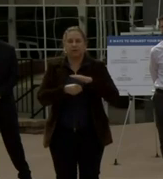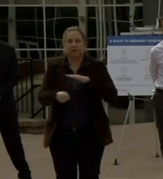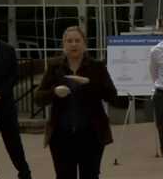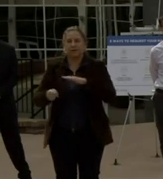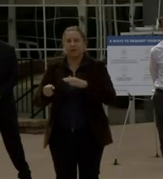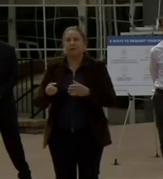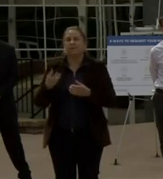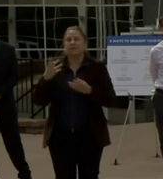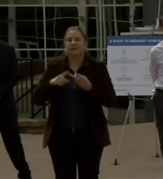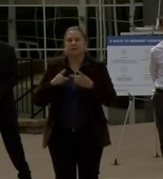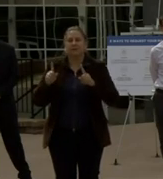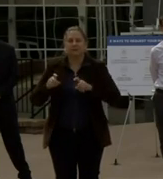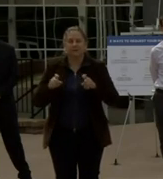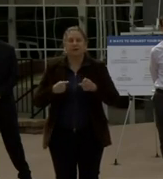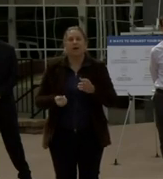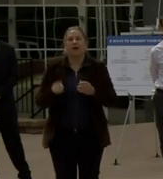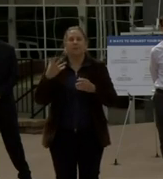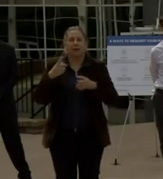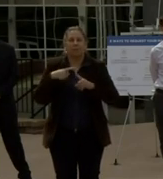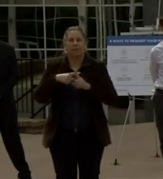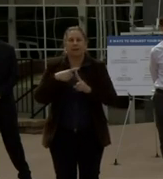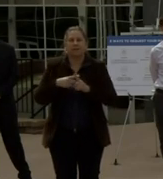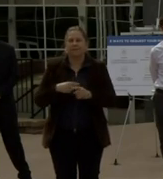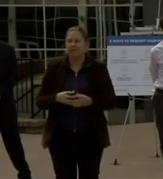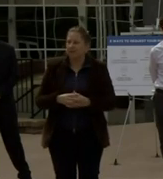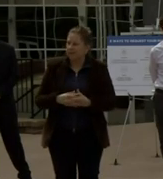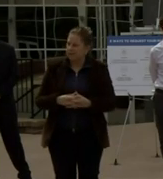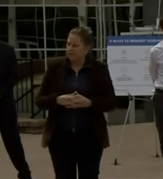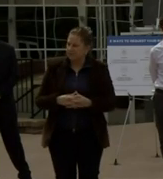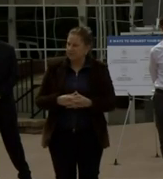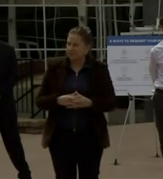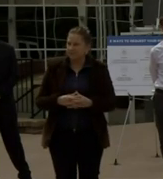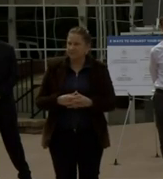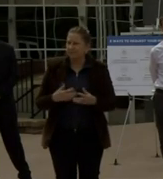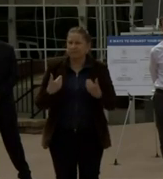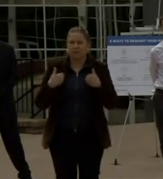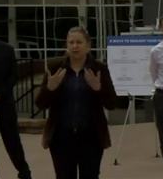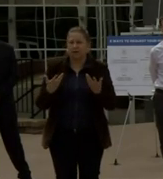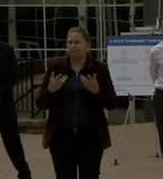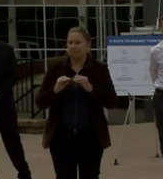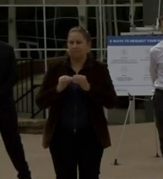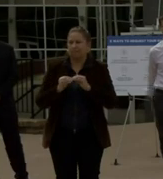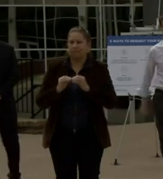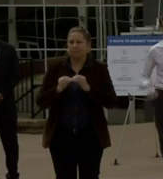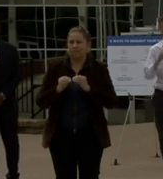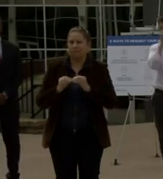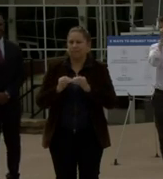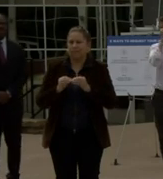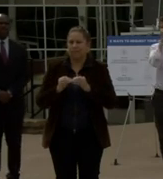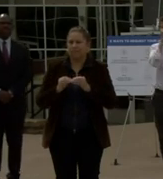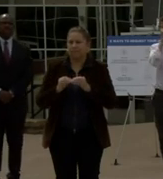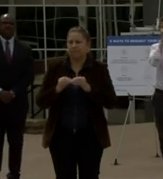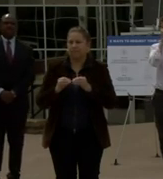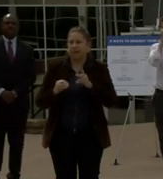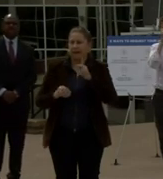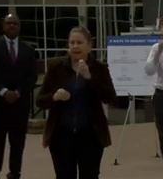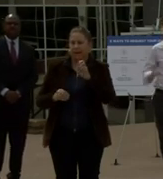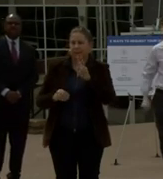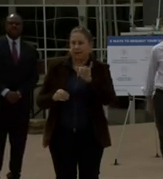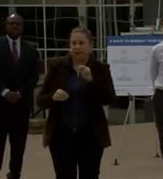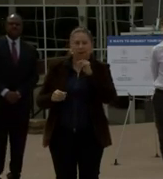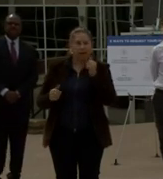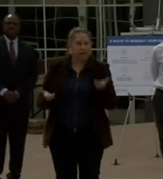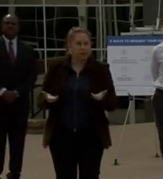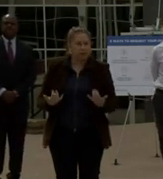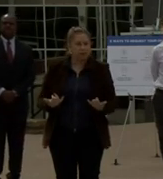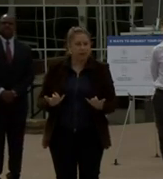positive? I'll have to get back to you with that. Kevin didn't join us today. I haven't been aware since the last time we